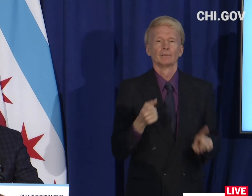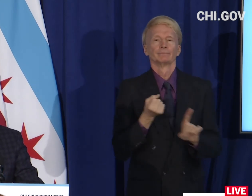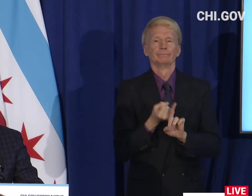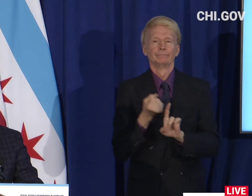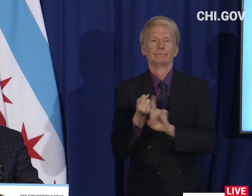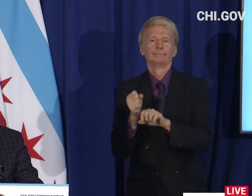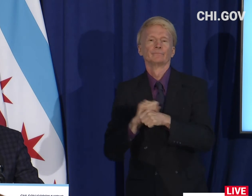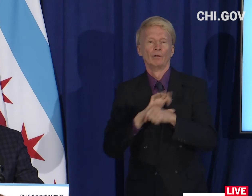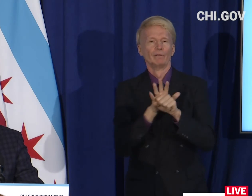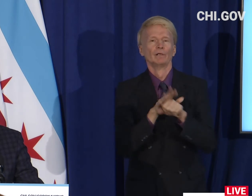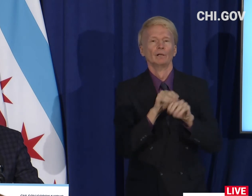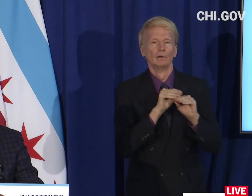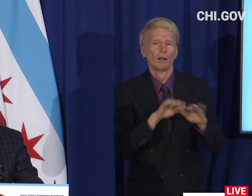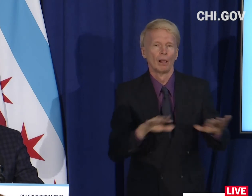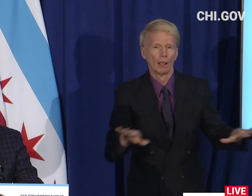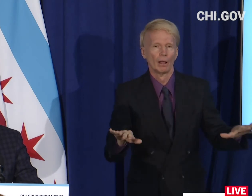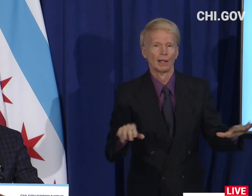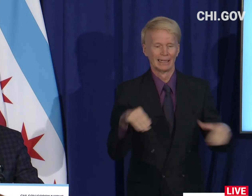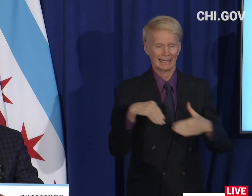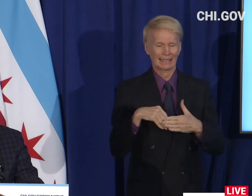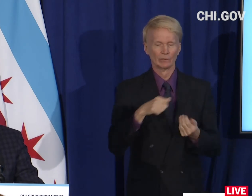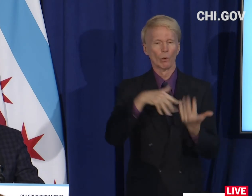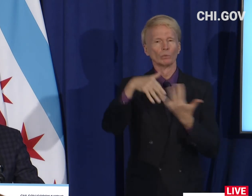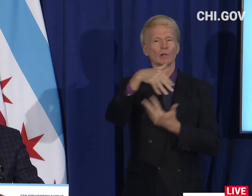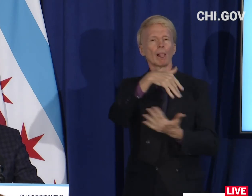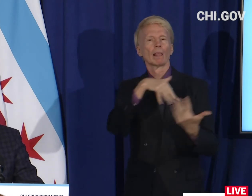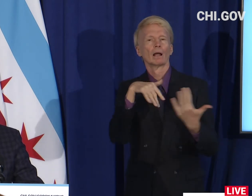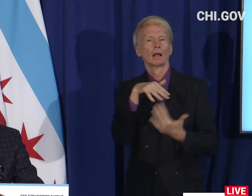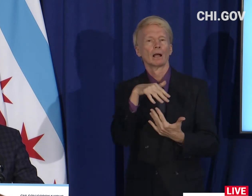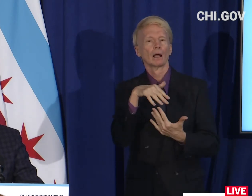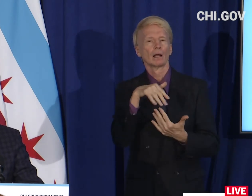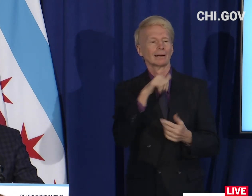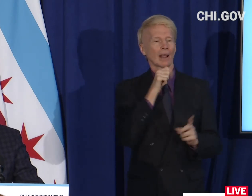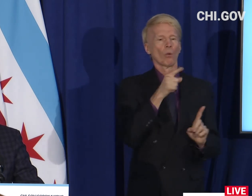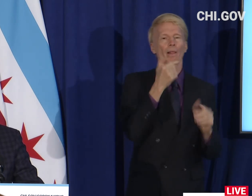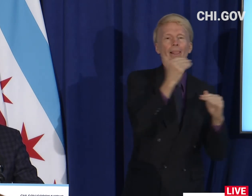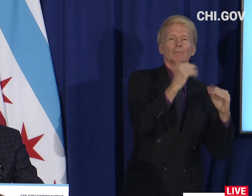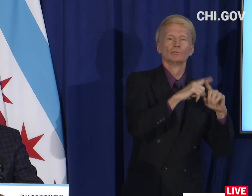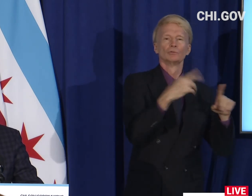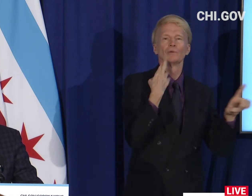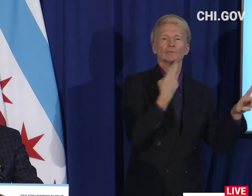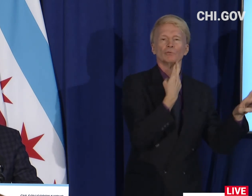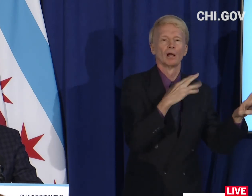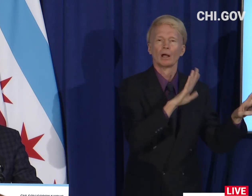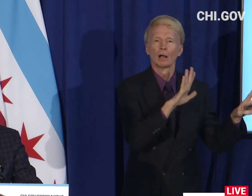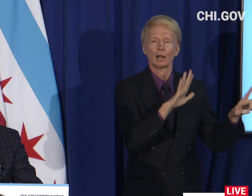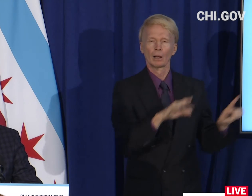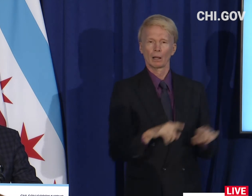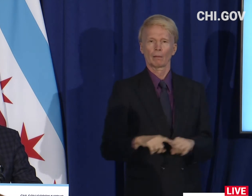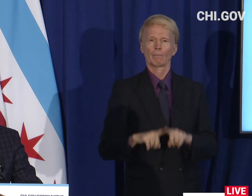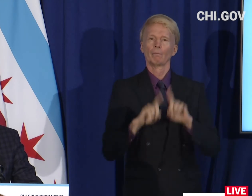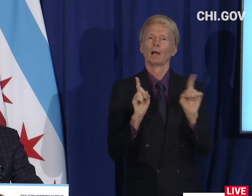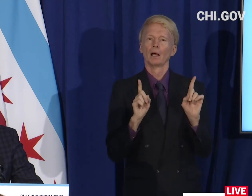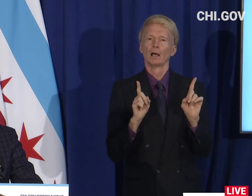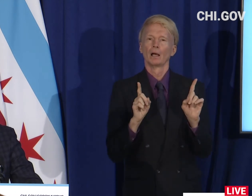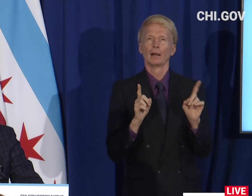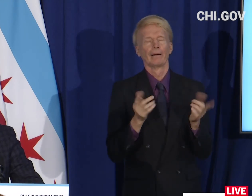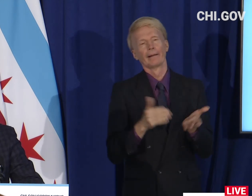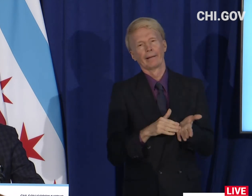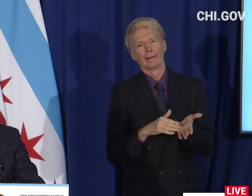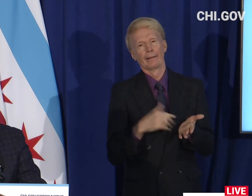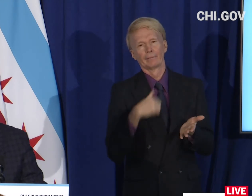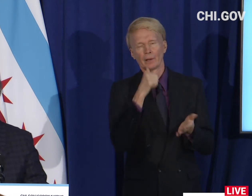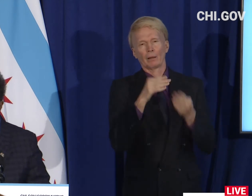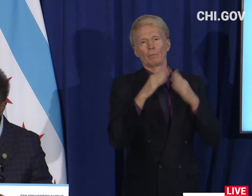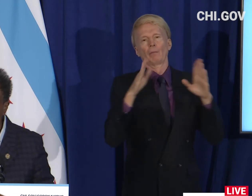primarily in social gatherings, not specific to restaurants. But what we also know, and again, I'm not going to play public